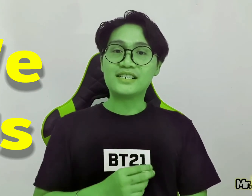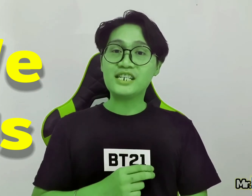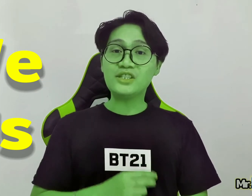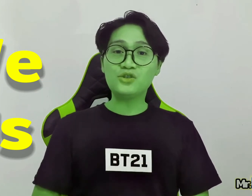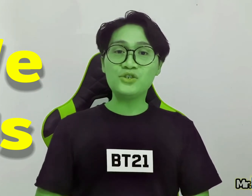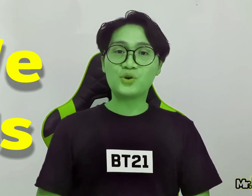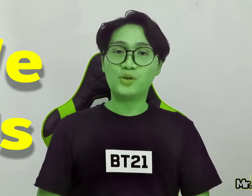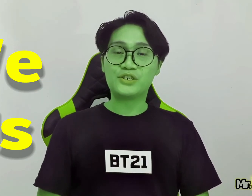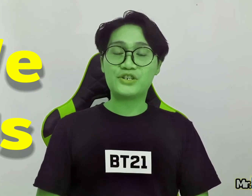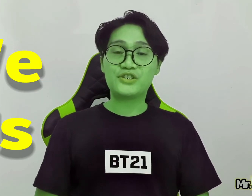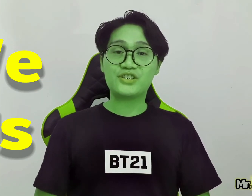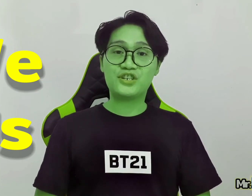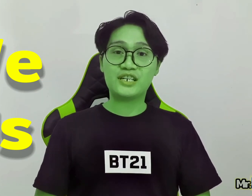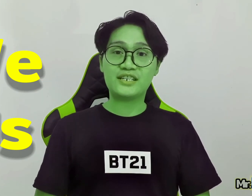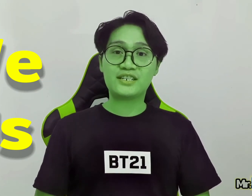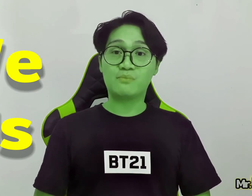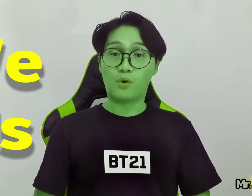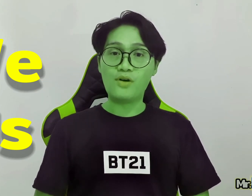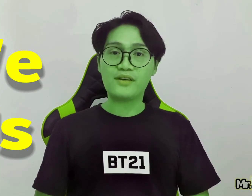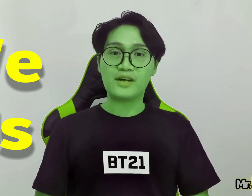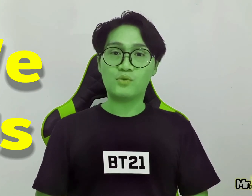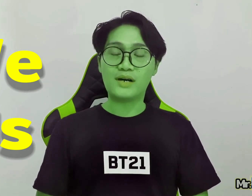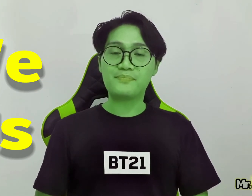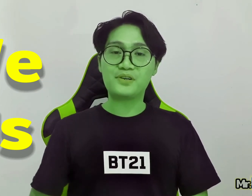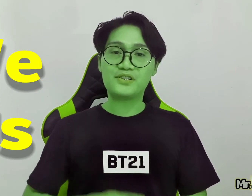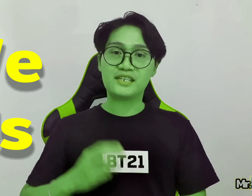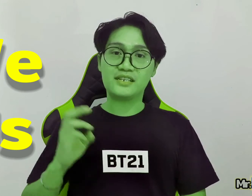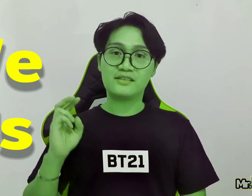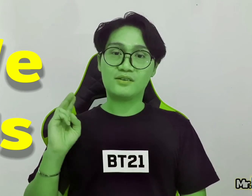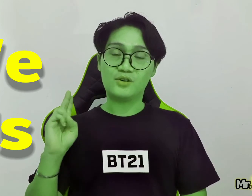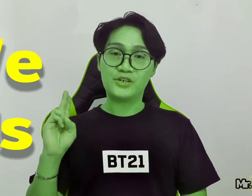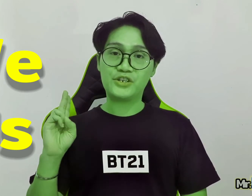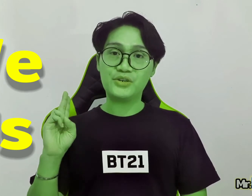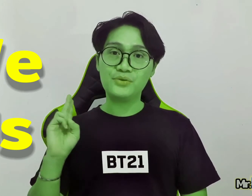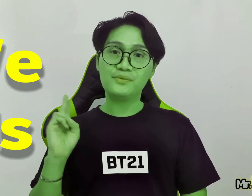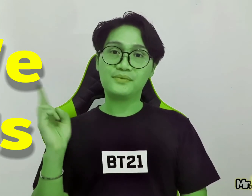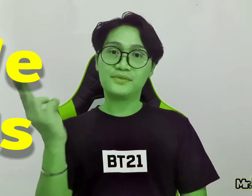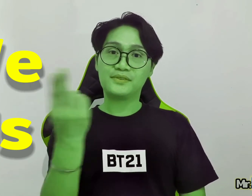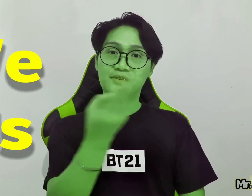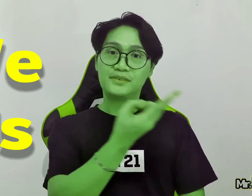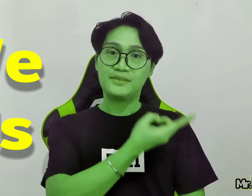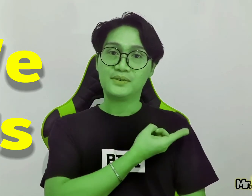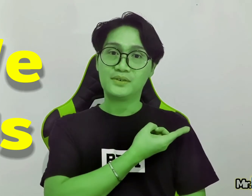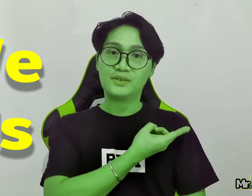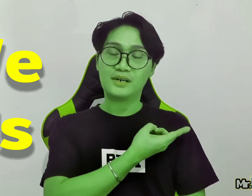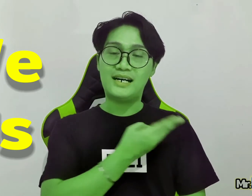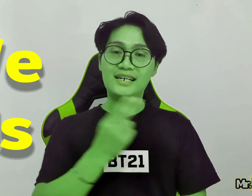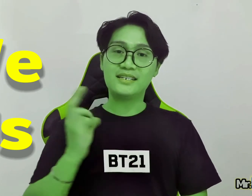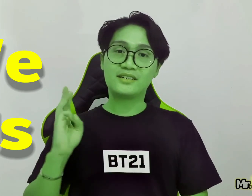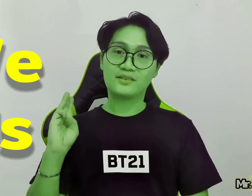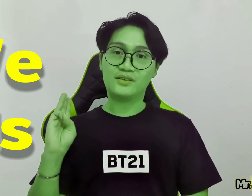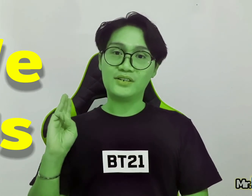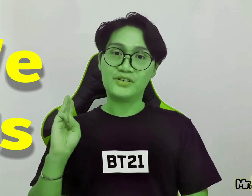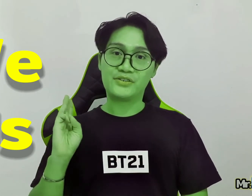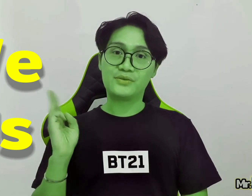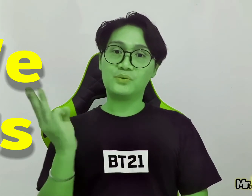Touching two shoulders suggests more than one person, or you, us, or